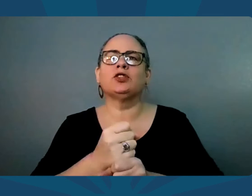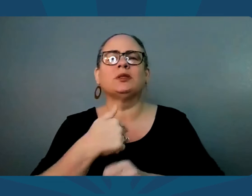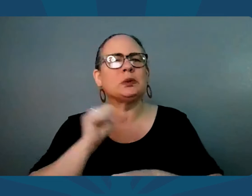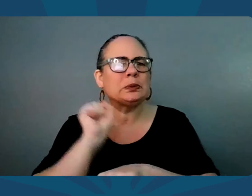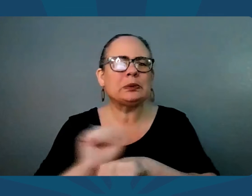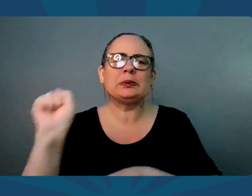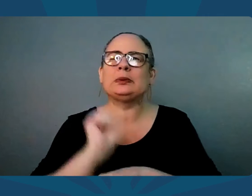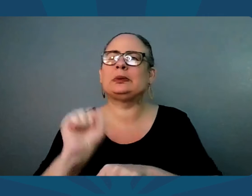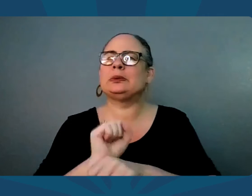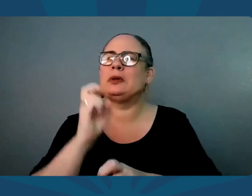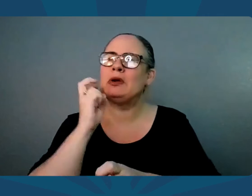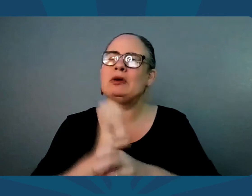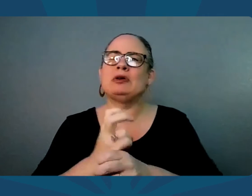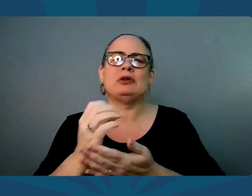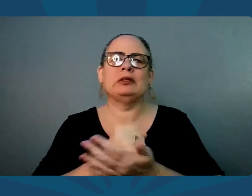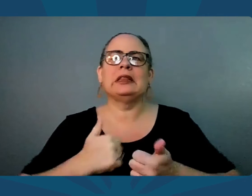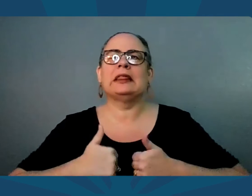refugee.